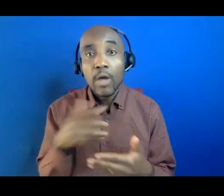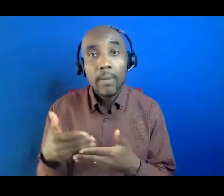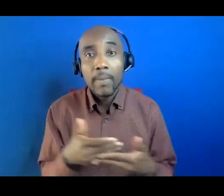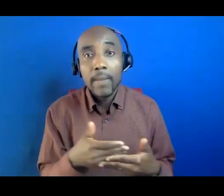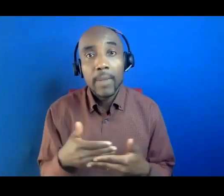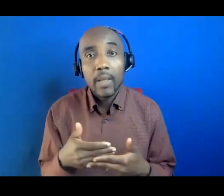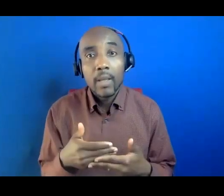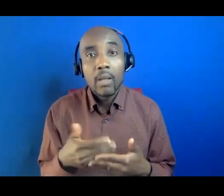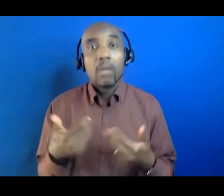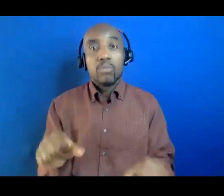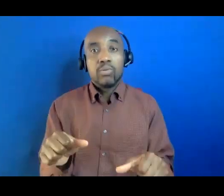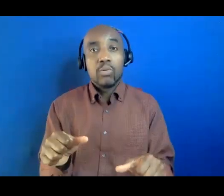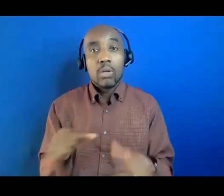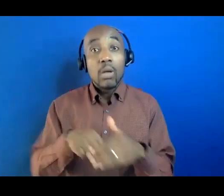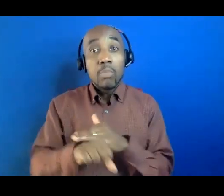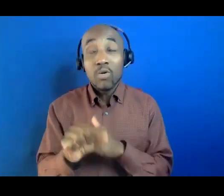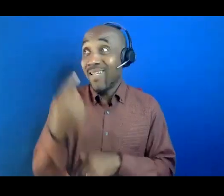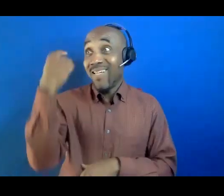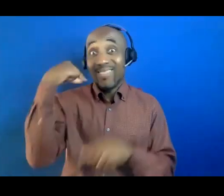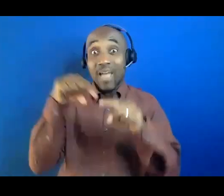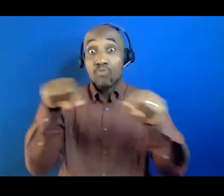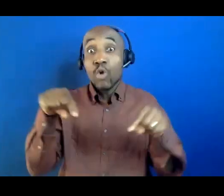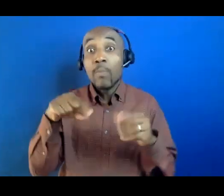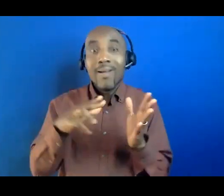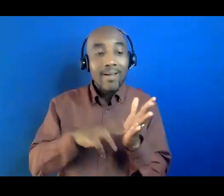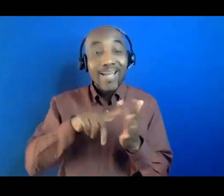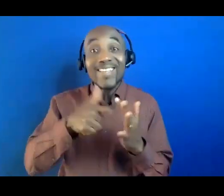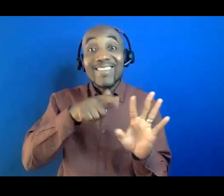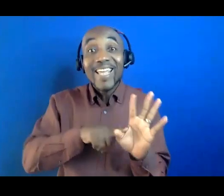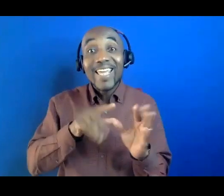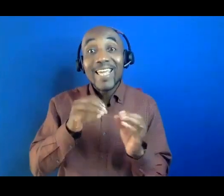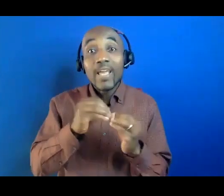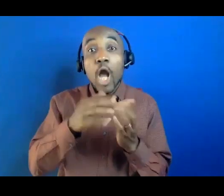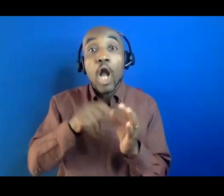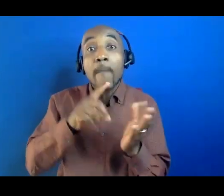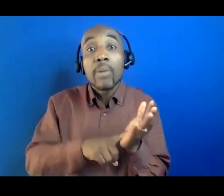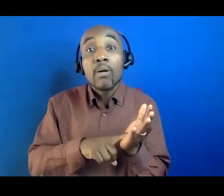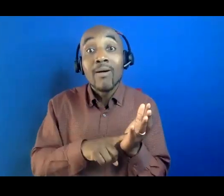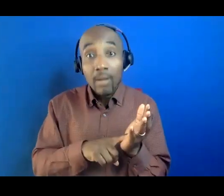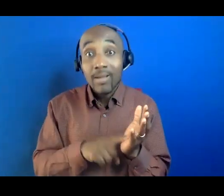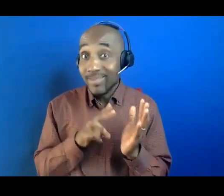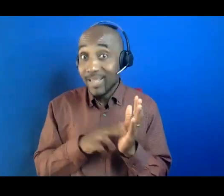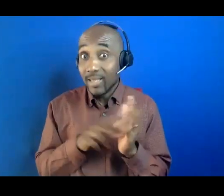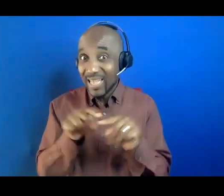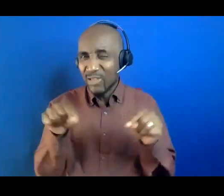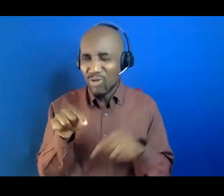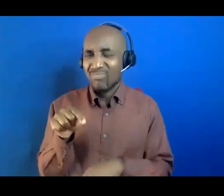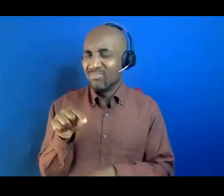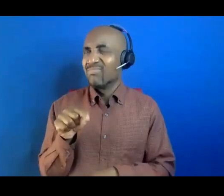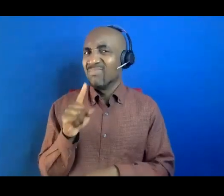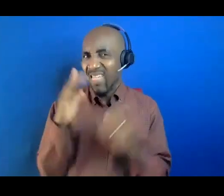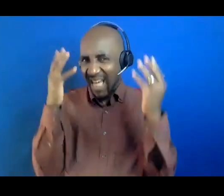And in the room in the spring that night was Nikki Gumbel. And I think Nikki went home that night and he